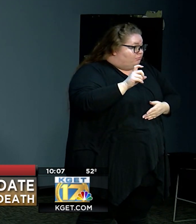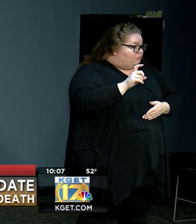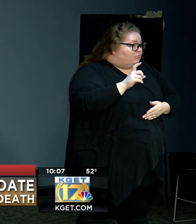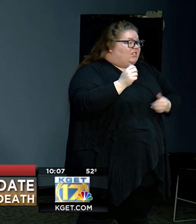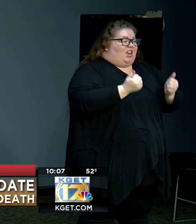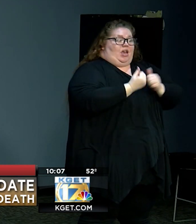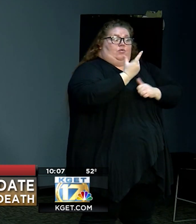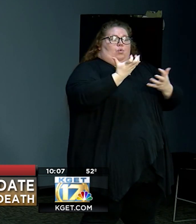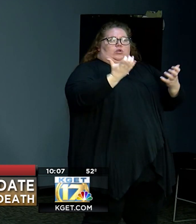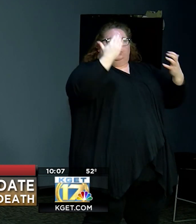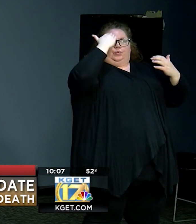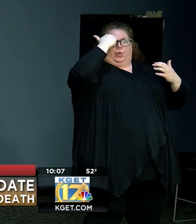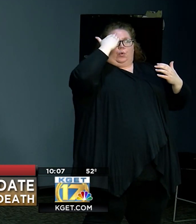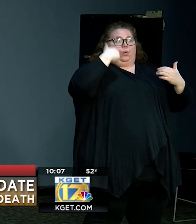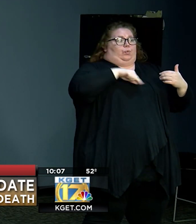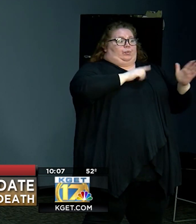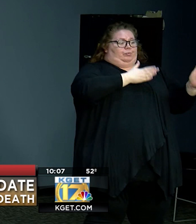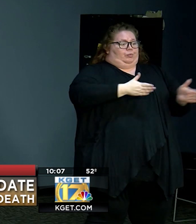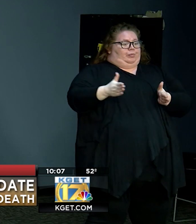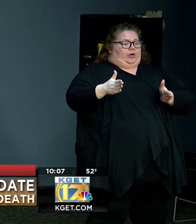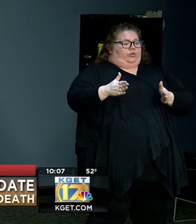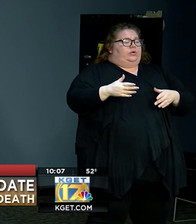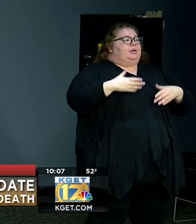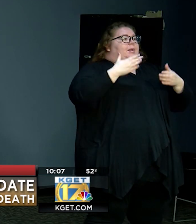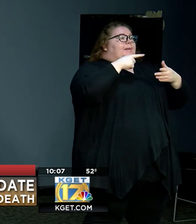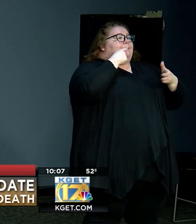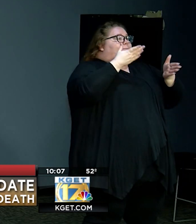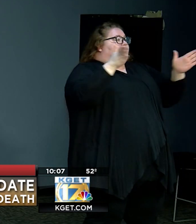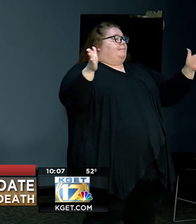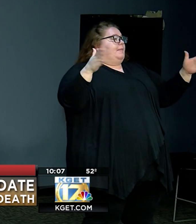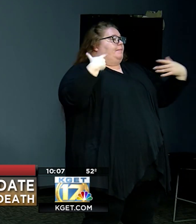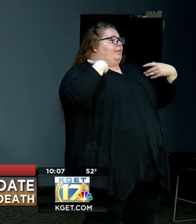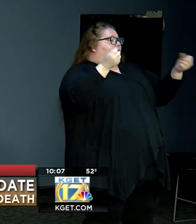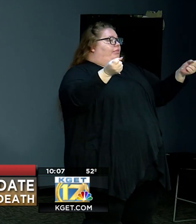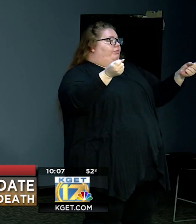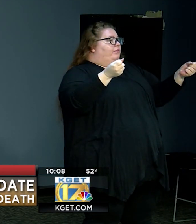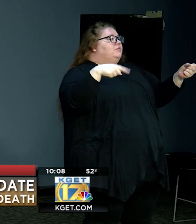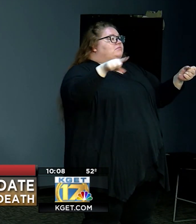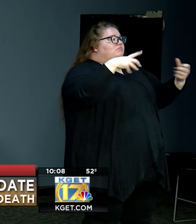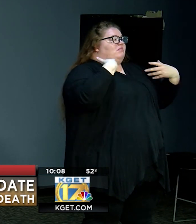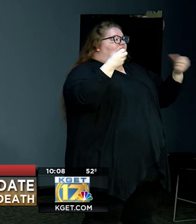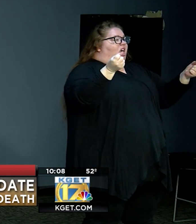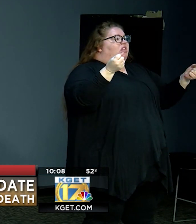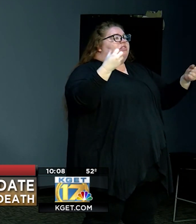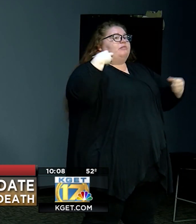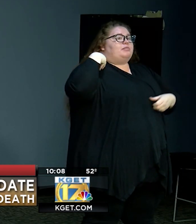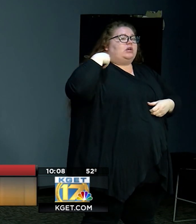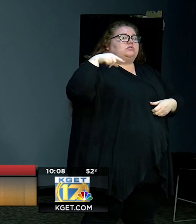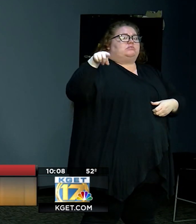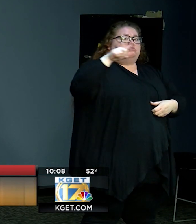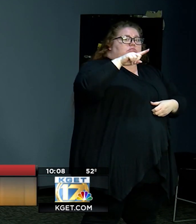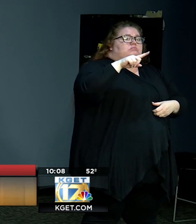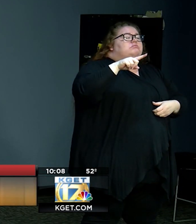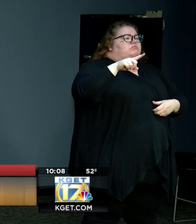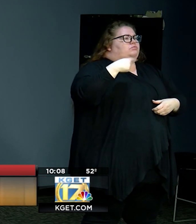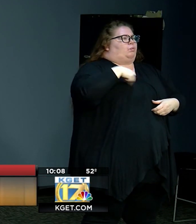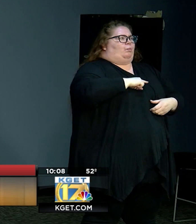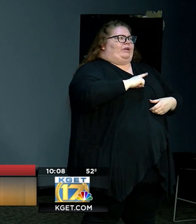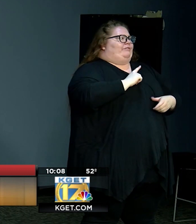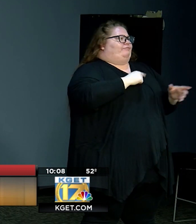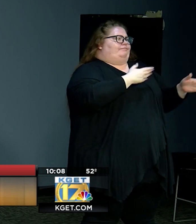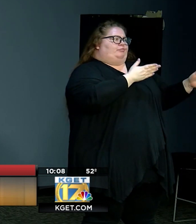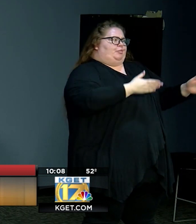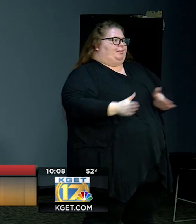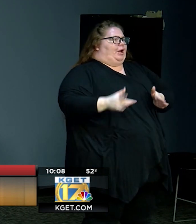that. Public health, our local health officials, our local health providers, we've been preparing for this